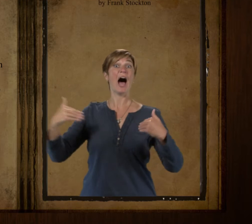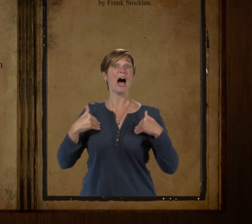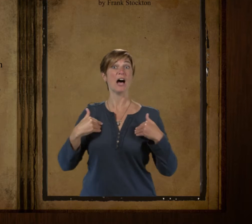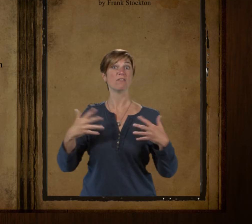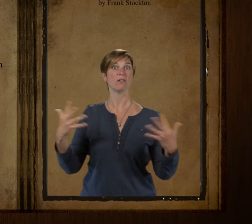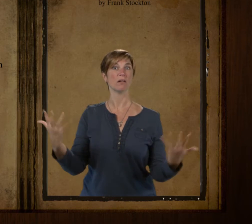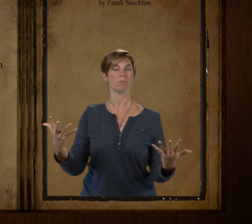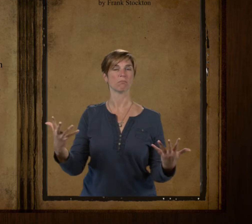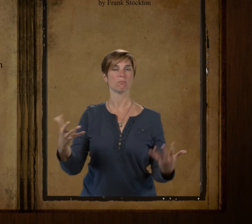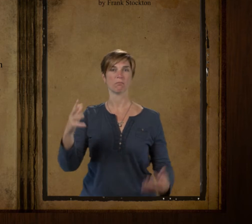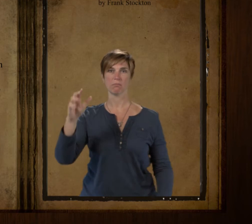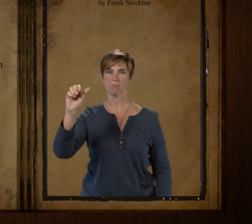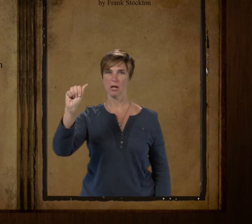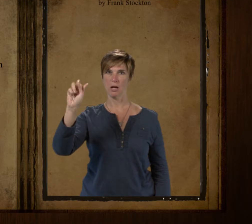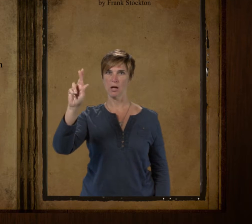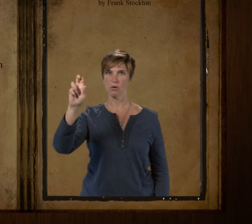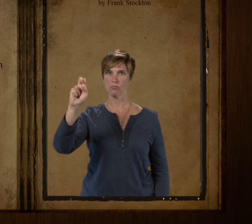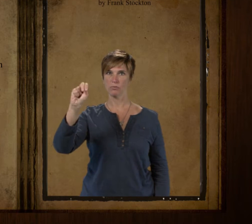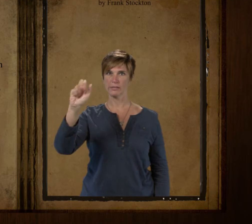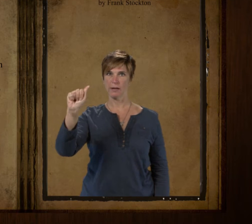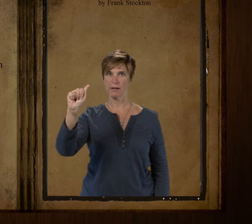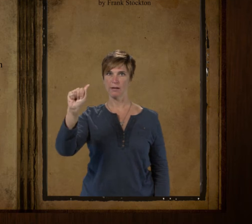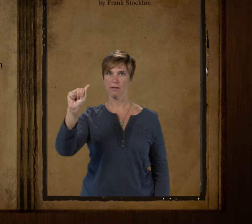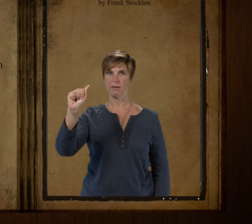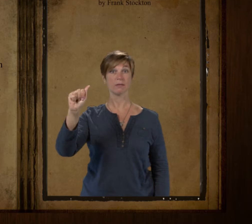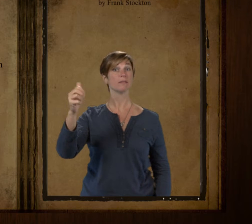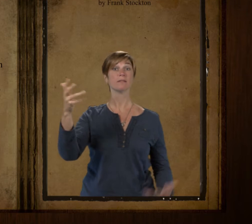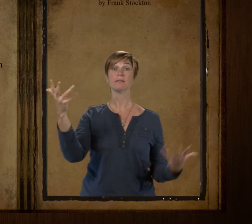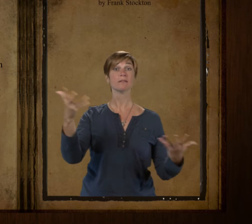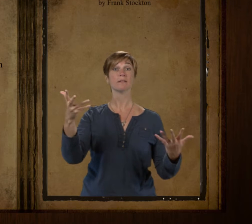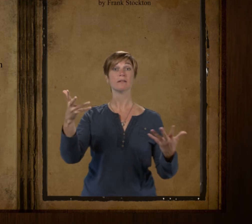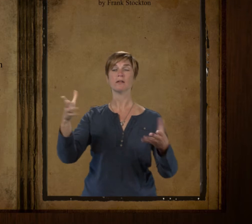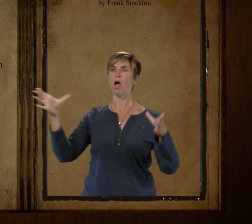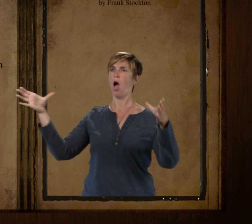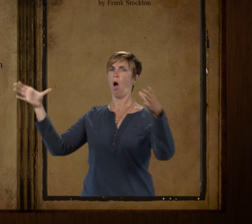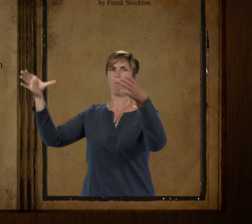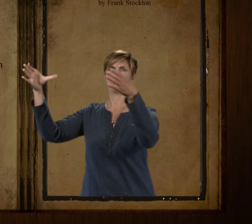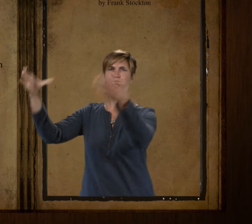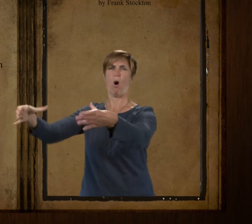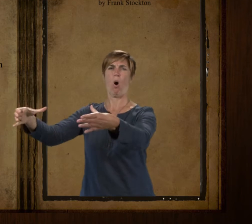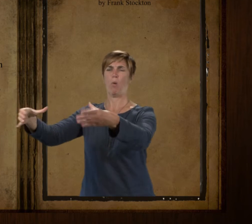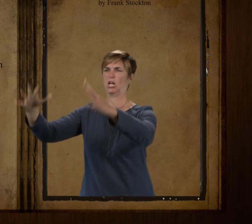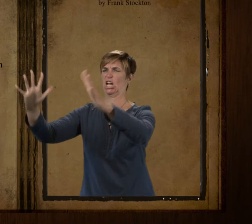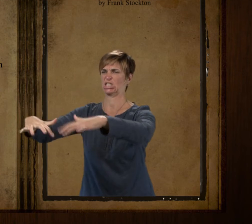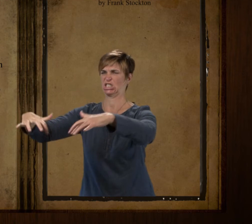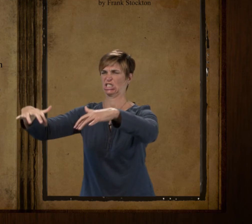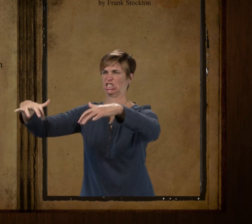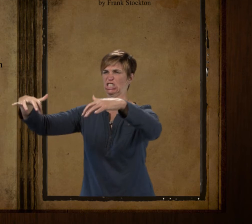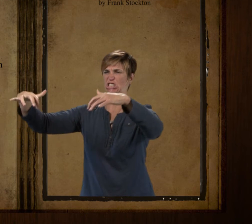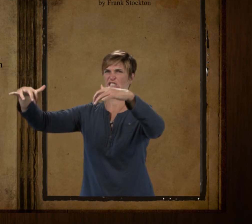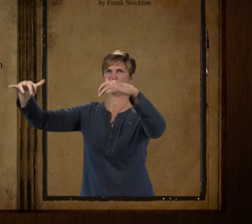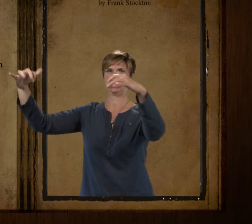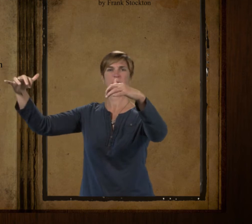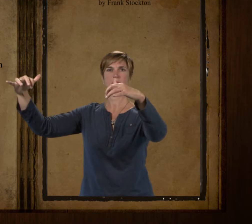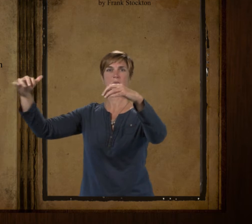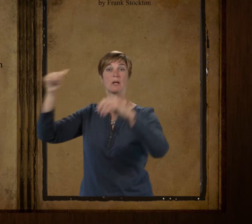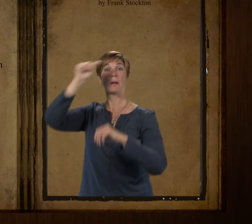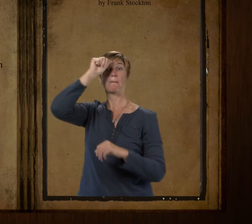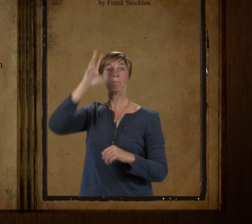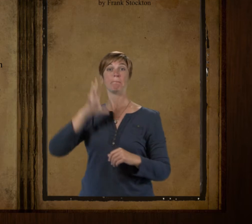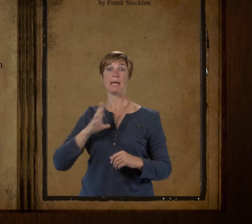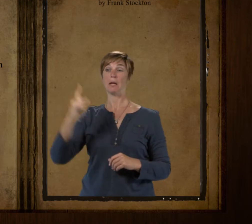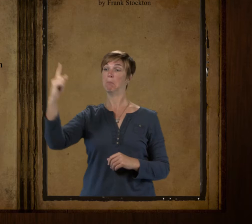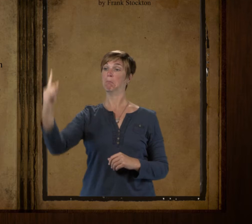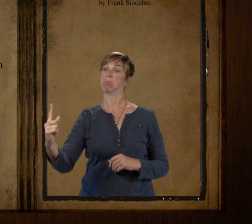Among the borrowed notions by which his barbarism had become simified was that of the public